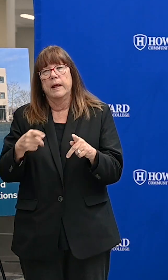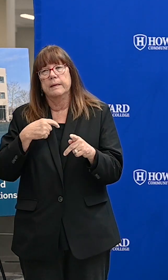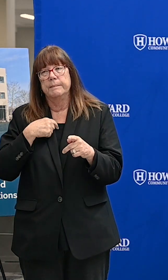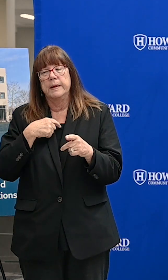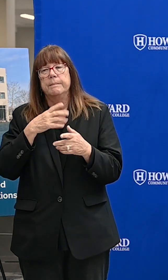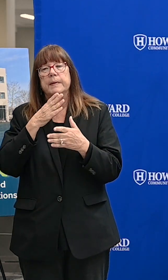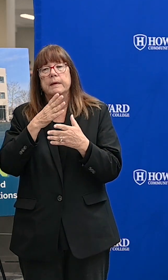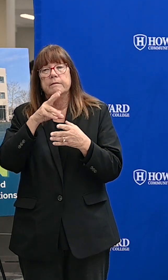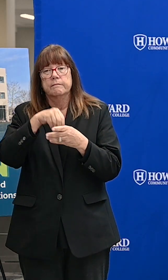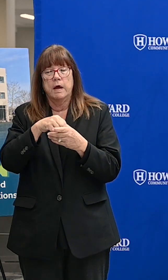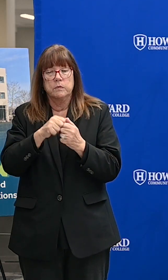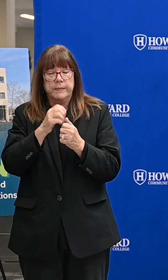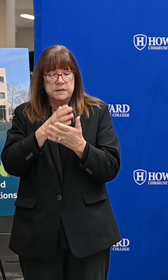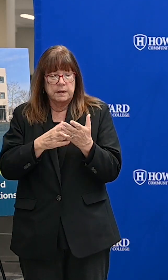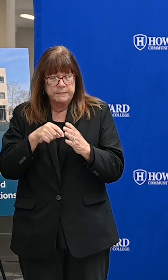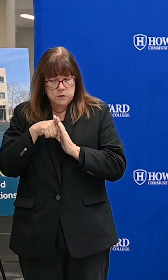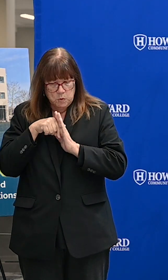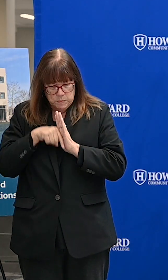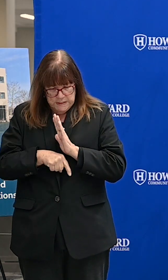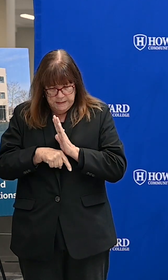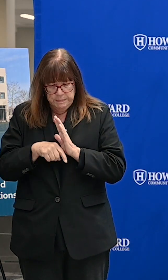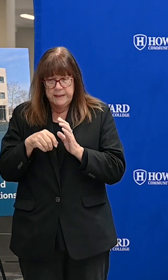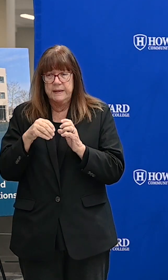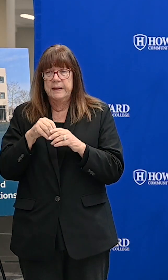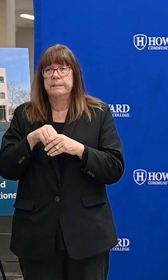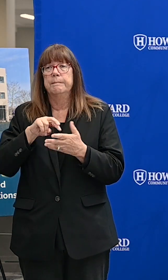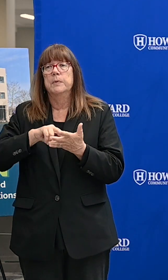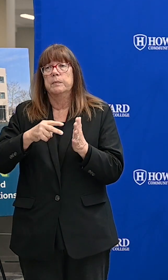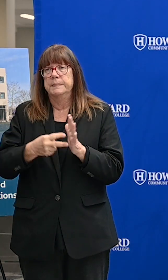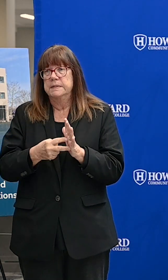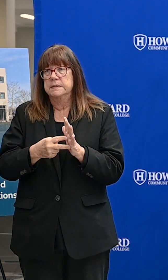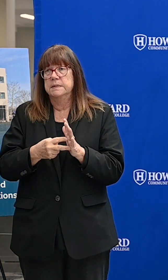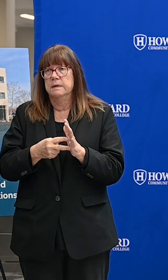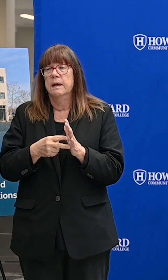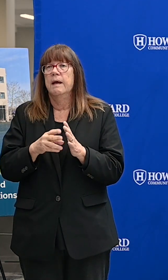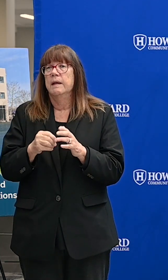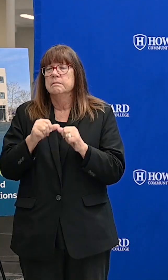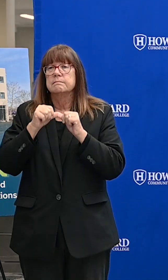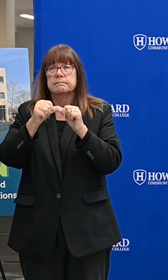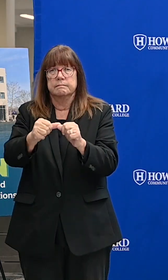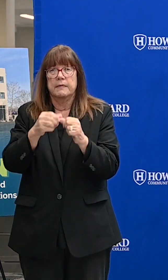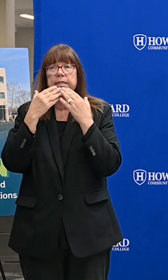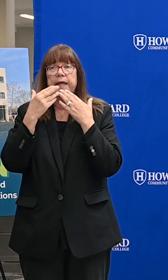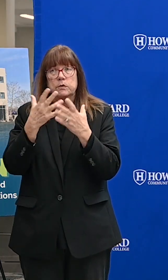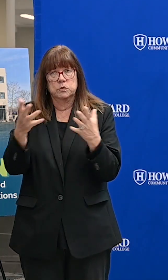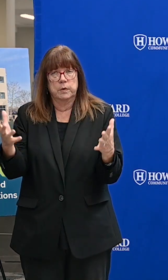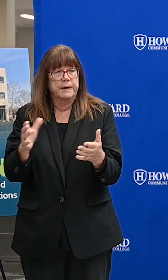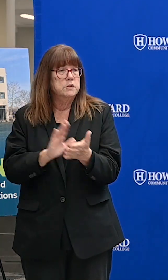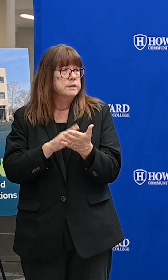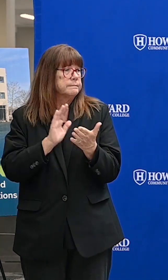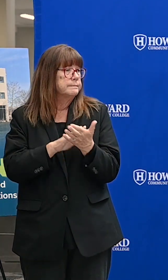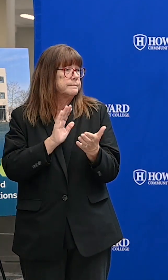of something so deeply purposeful and lasting. Thank you very much.